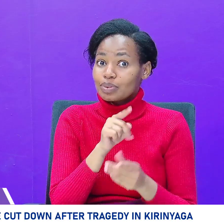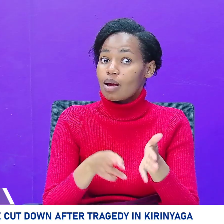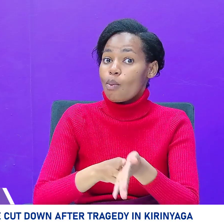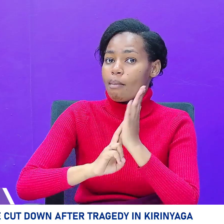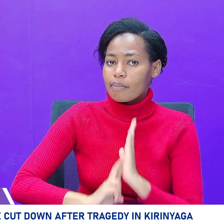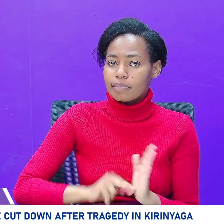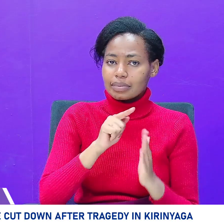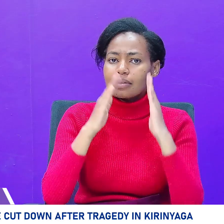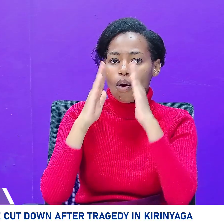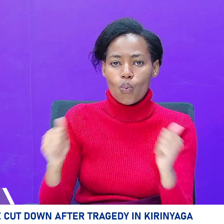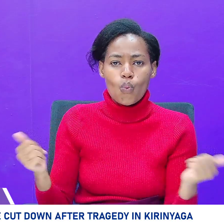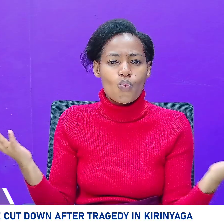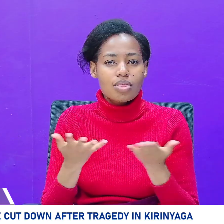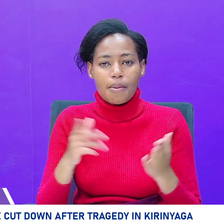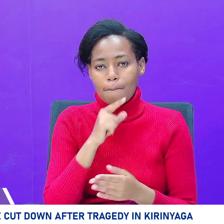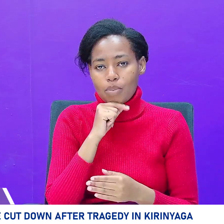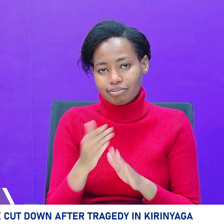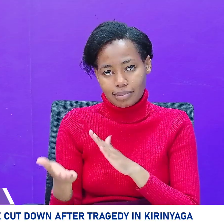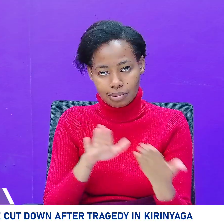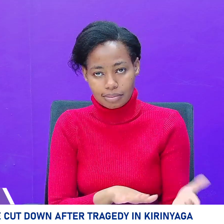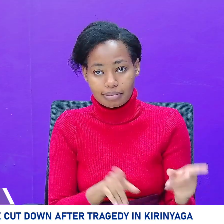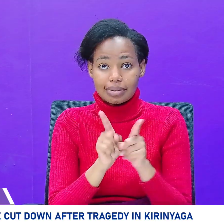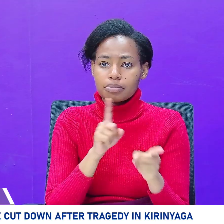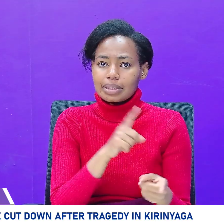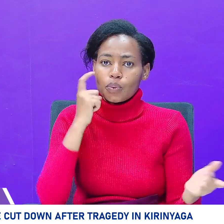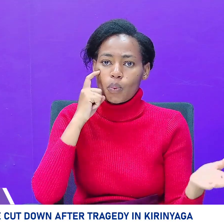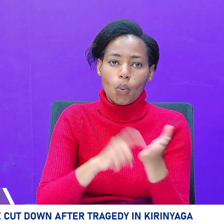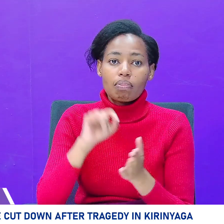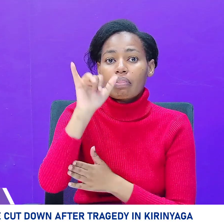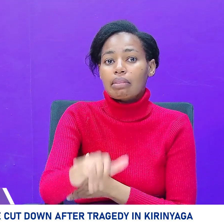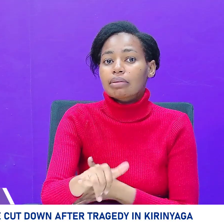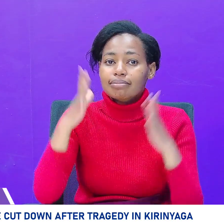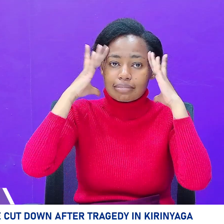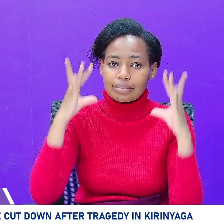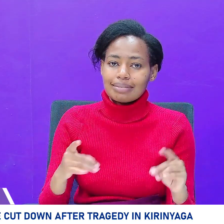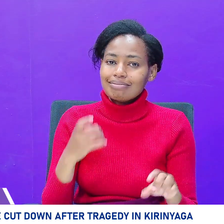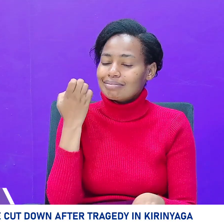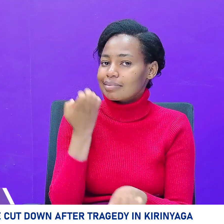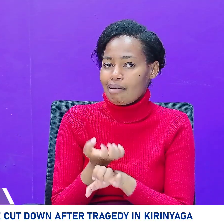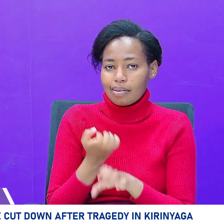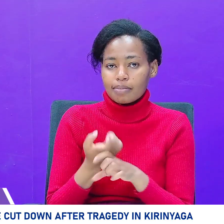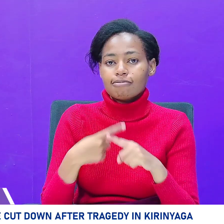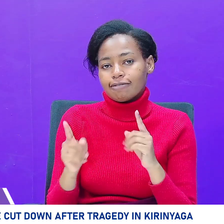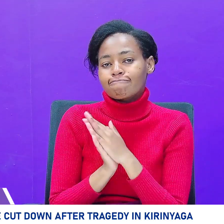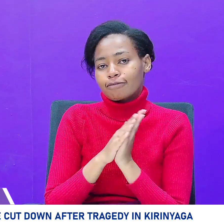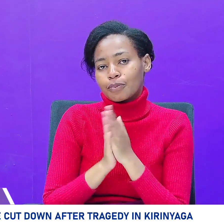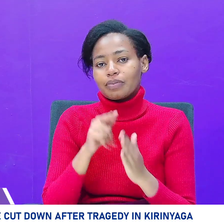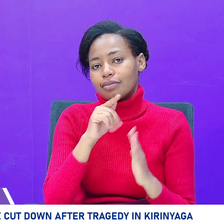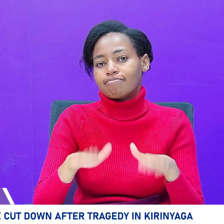houses where the boys died. He noted that the decision was difficult but necessary in order to prevent